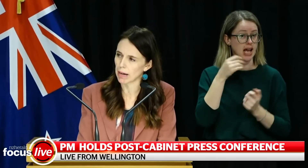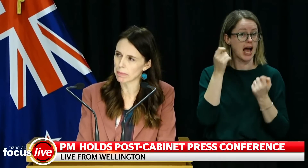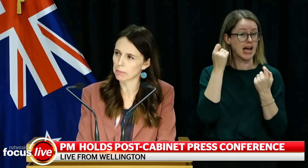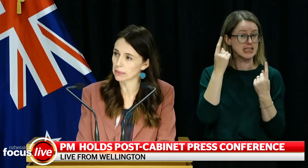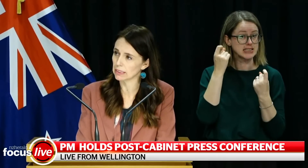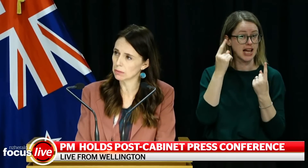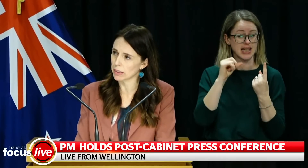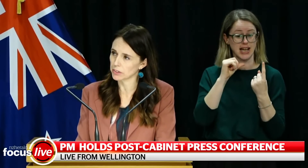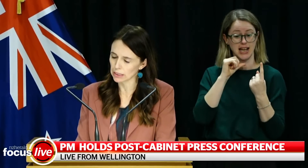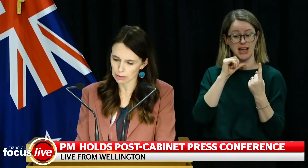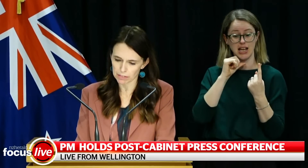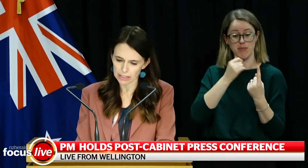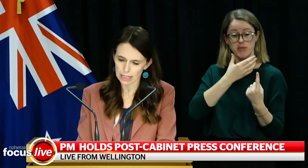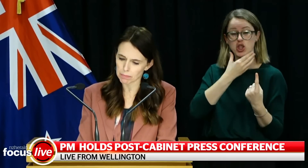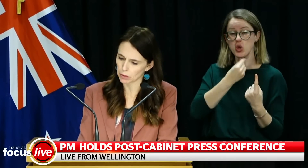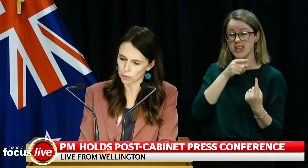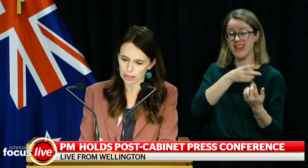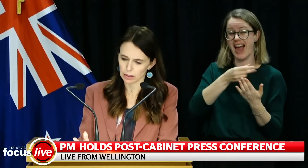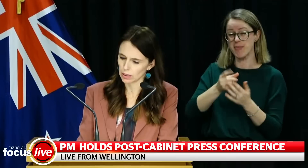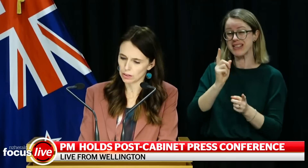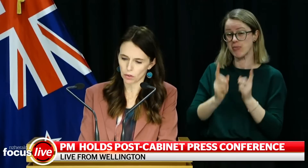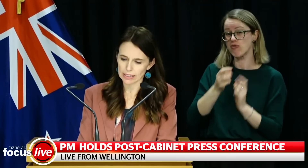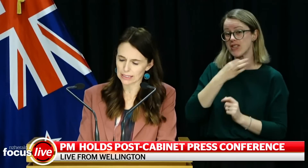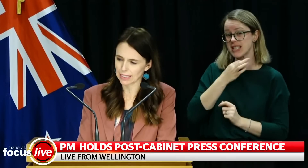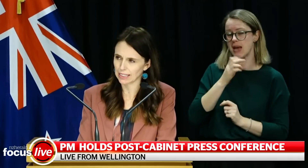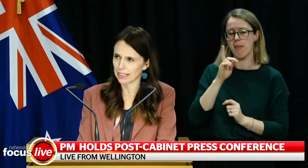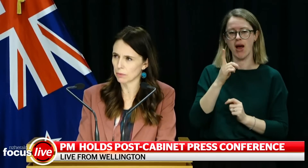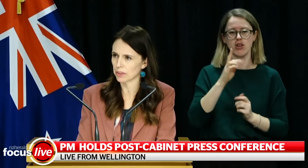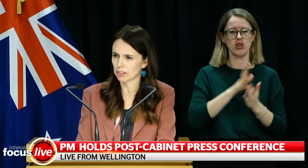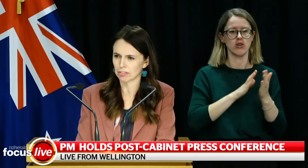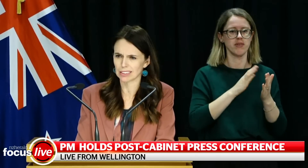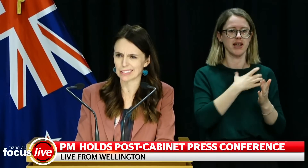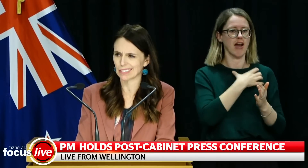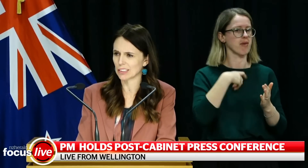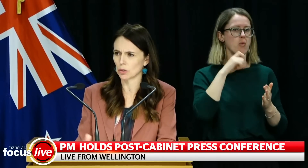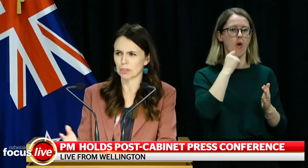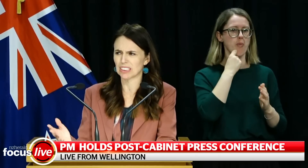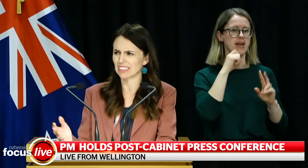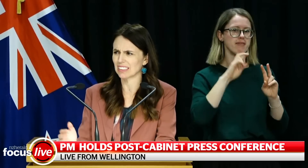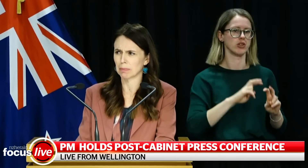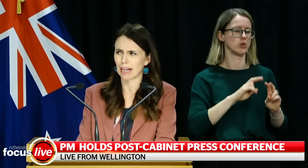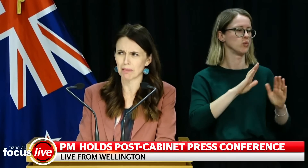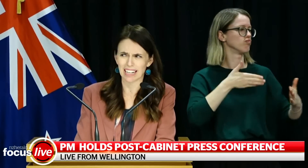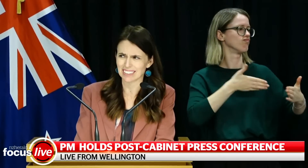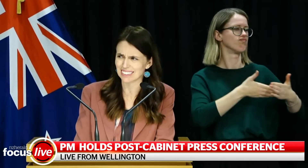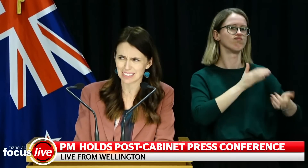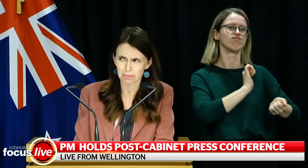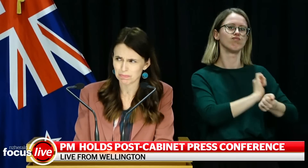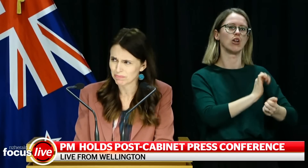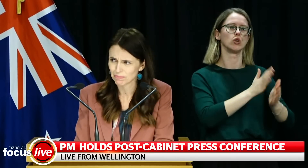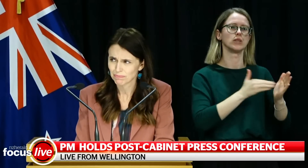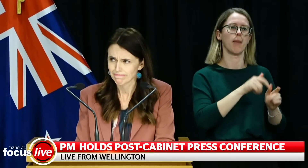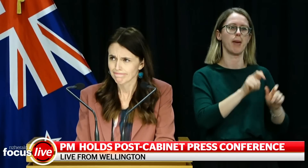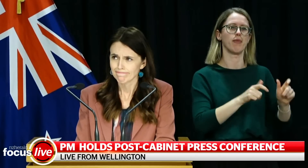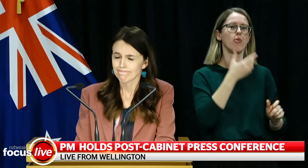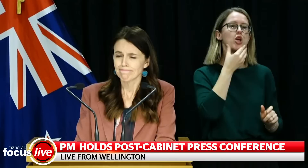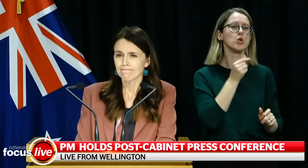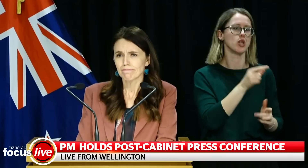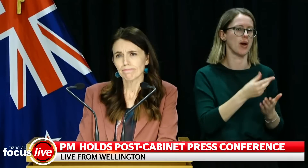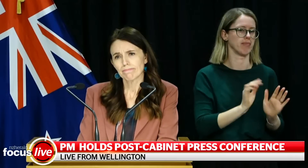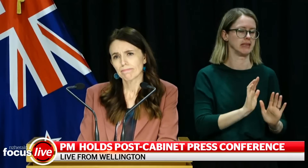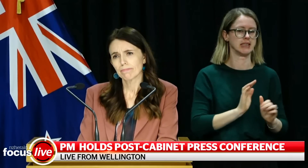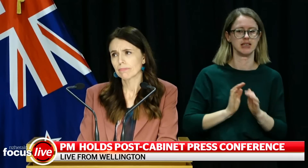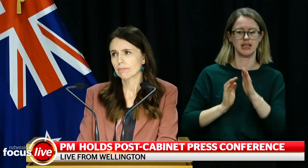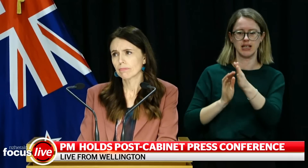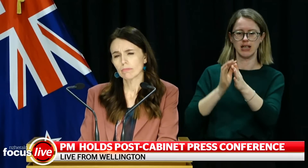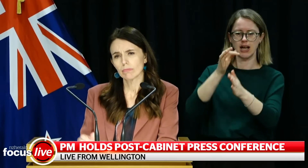risks that may be presented by using some of these apps, but we're not undertaking any work to, for instance, stop New Zealanders being able to access them. Could you tell us a little bit